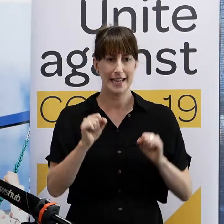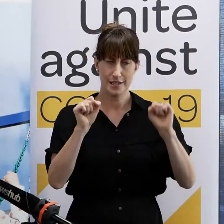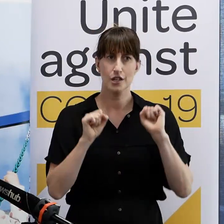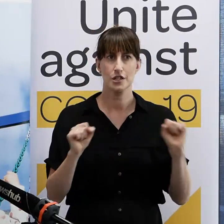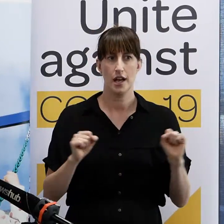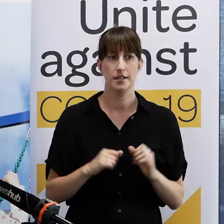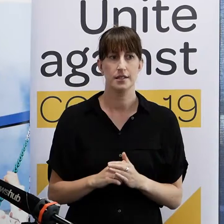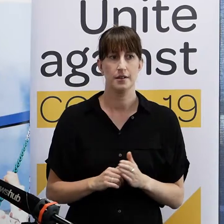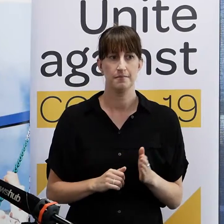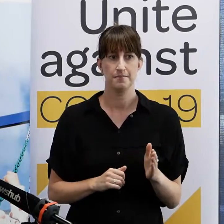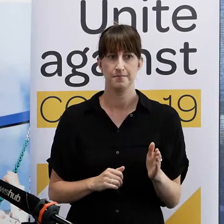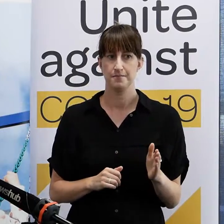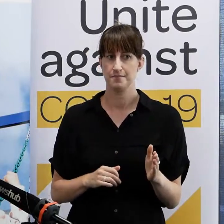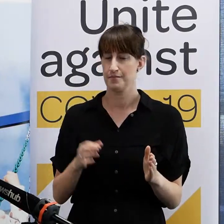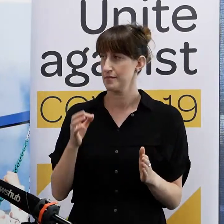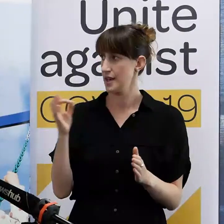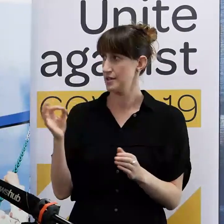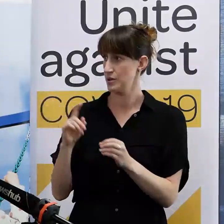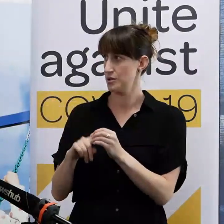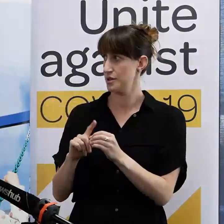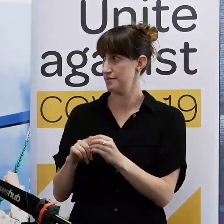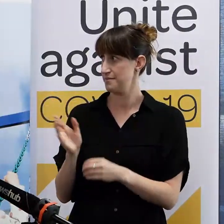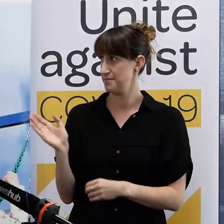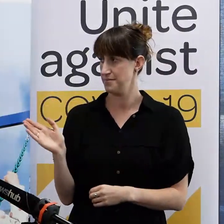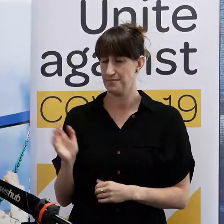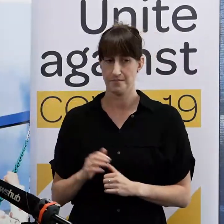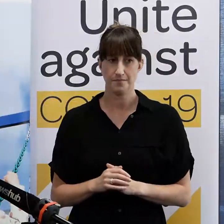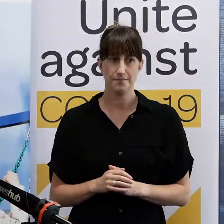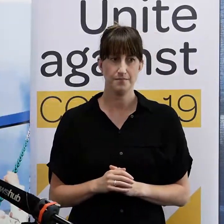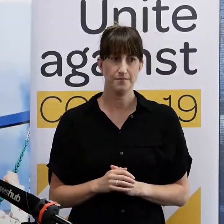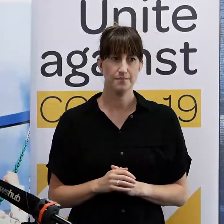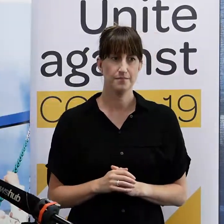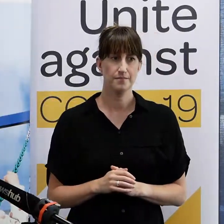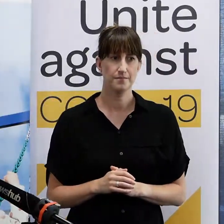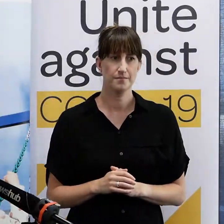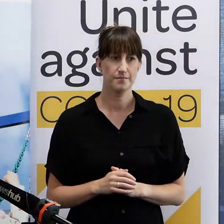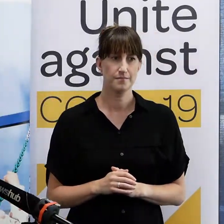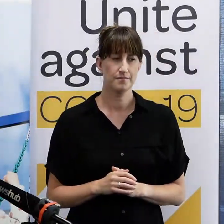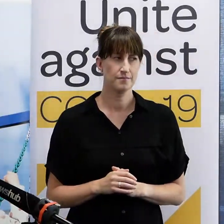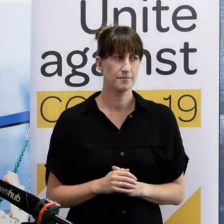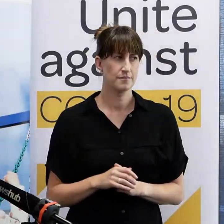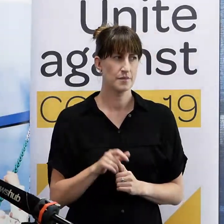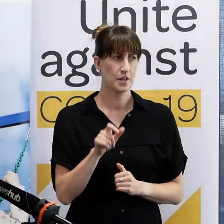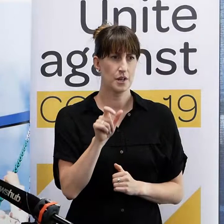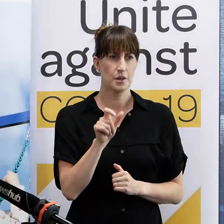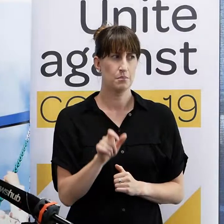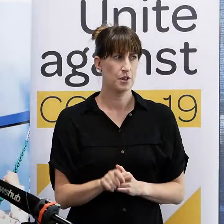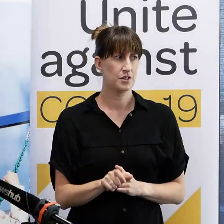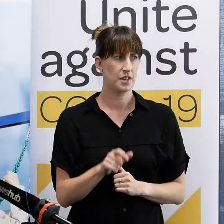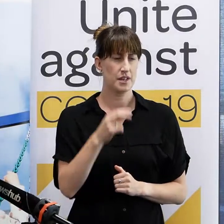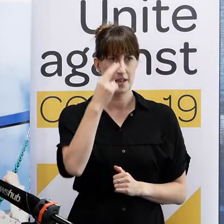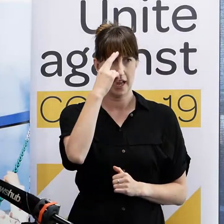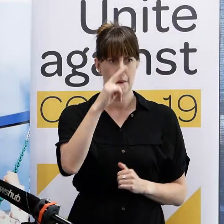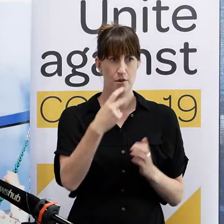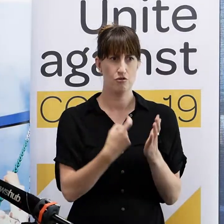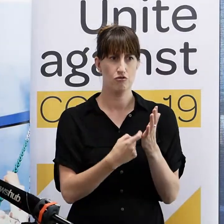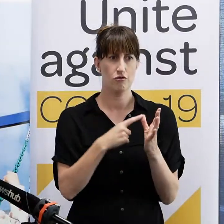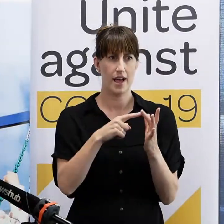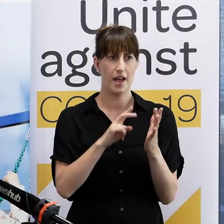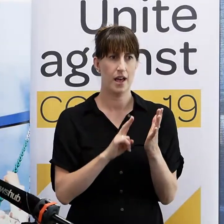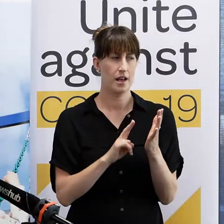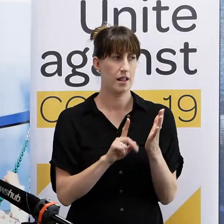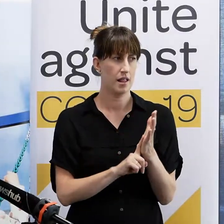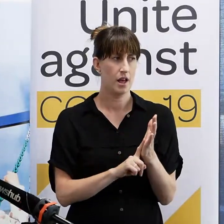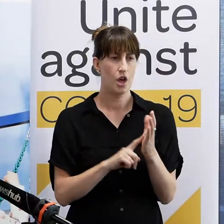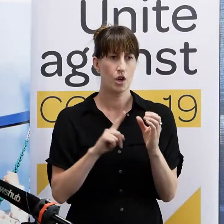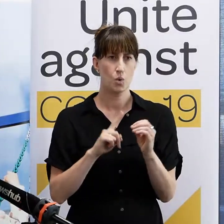for Brigadier Bliss. Please. Why was Rail Kwasnick denied a temporary pass out of managed isolation to see his